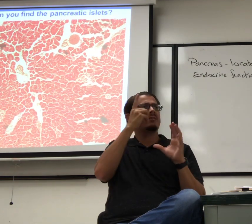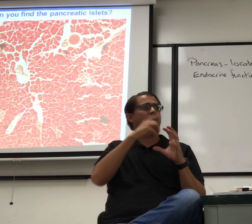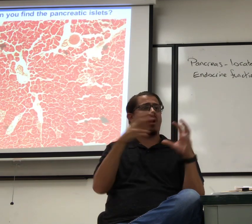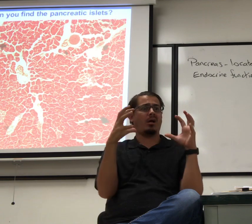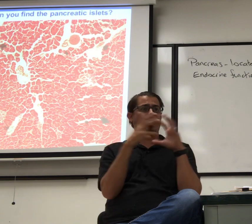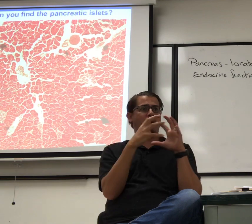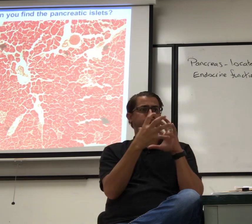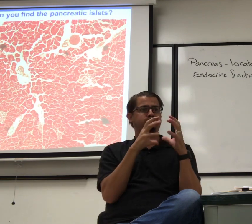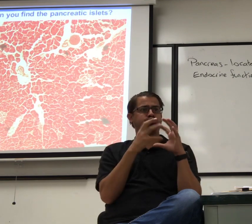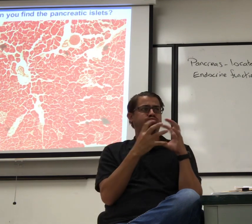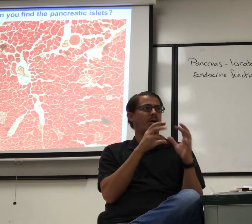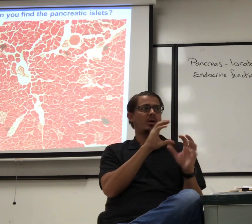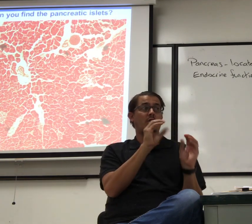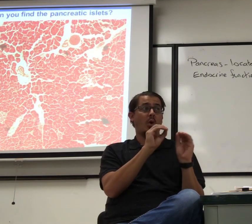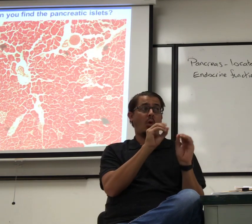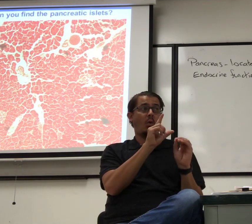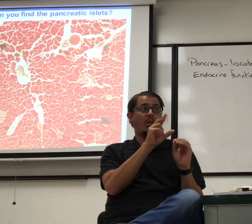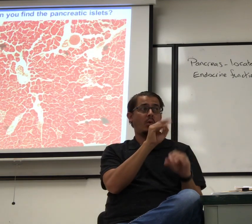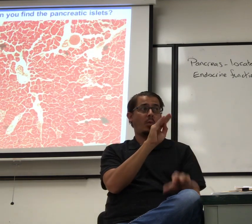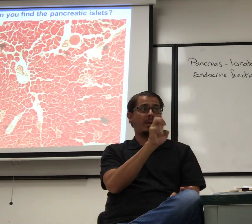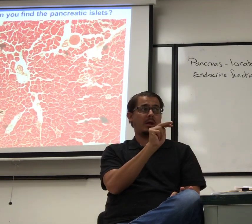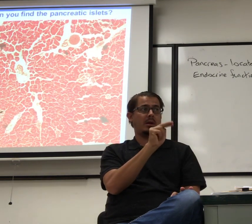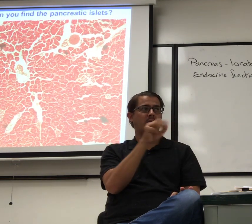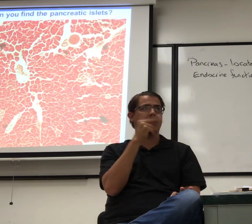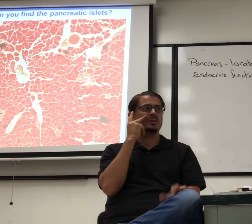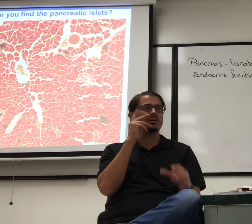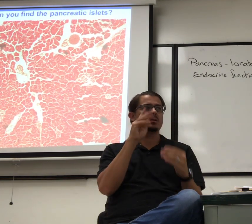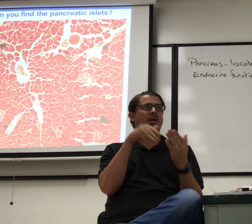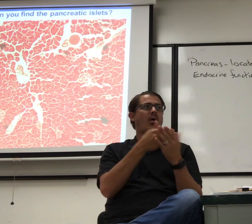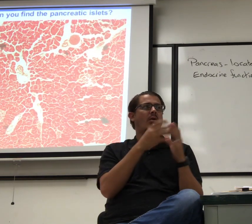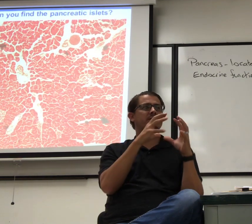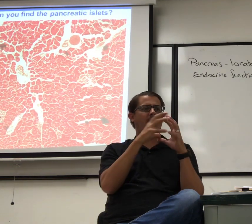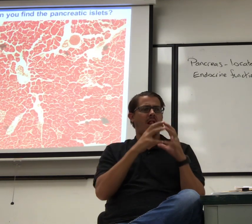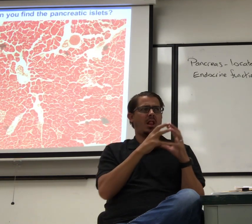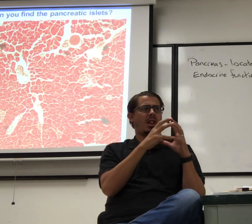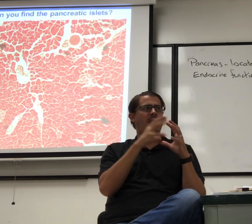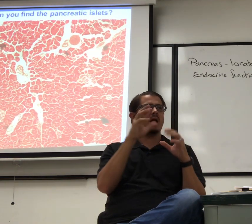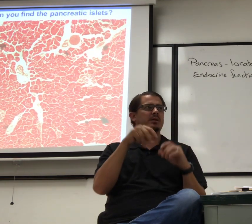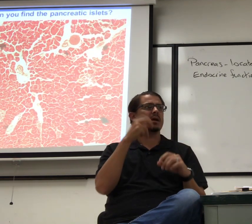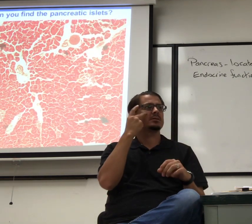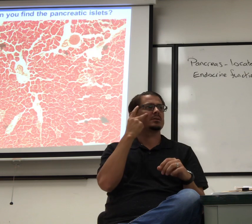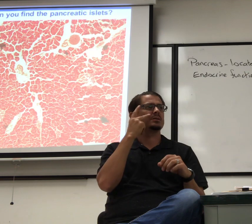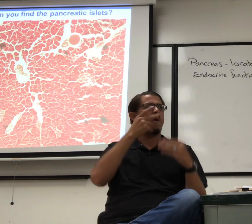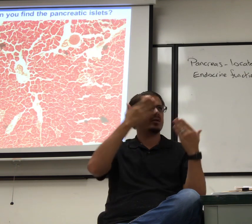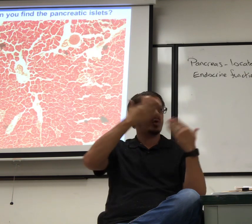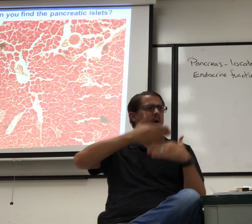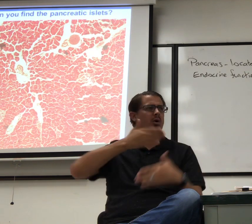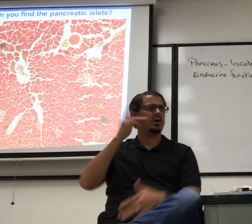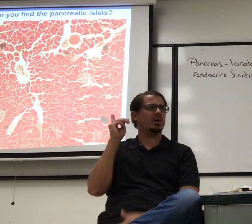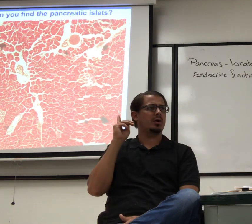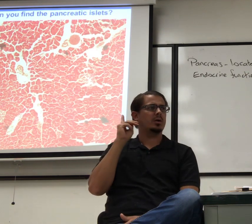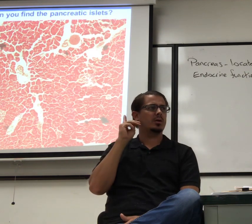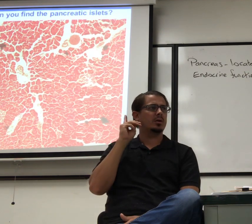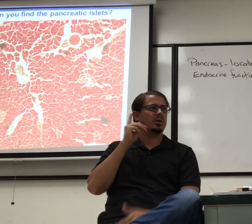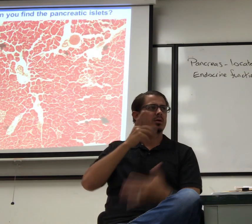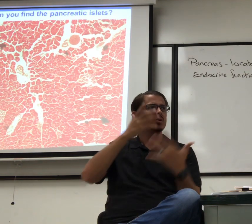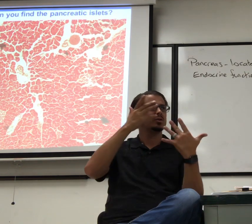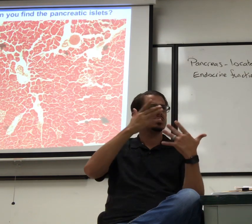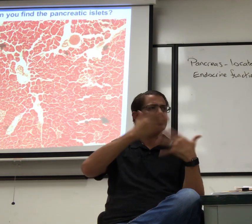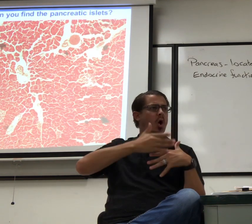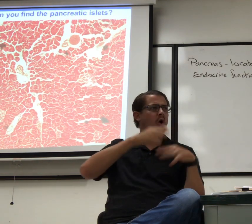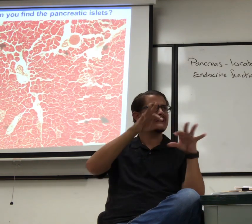might be part of the pancreatic duct for digestive enzymes. You're looking for a clump of cells, no lumen.